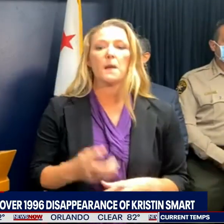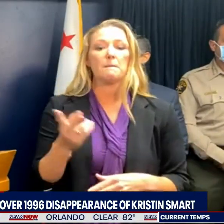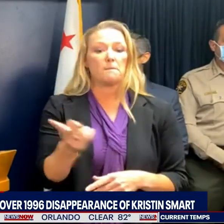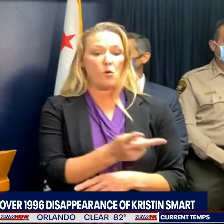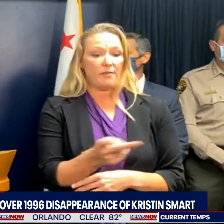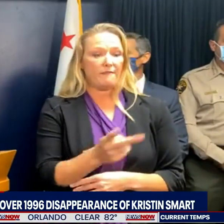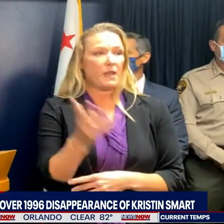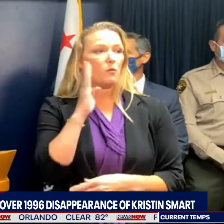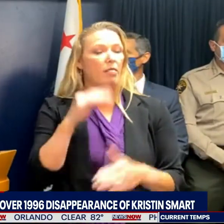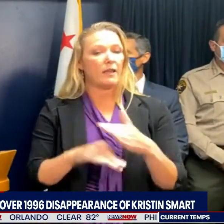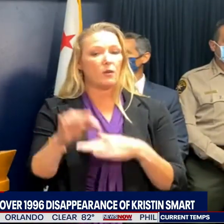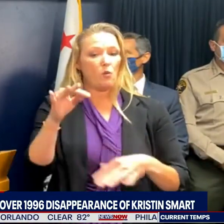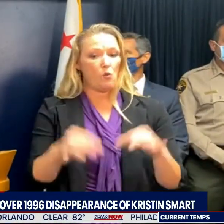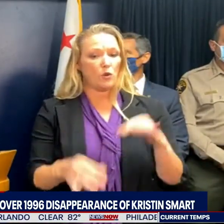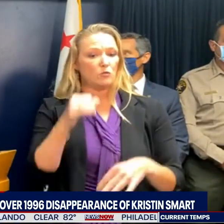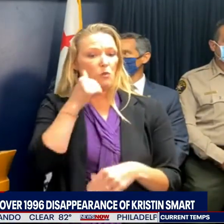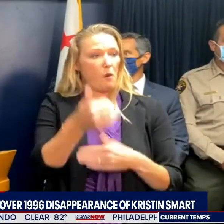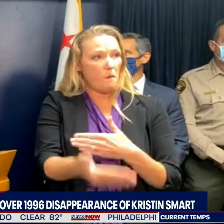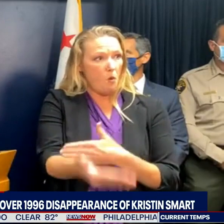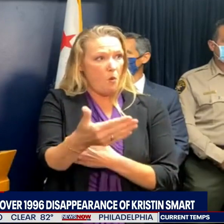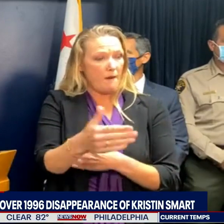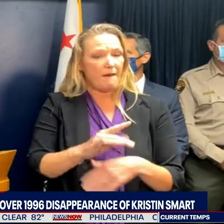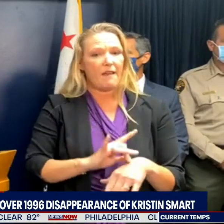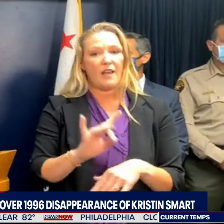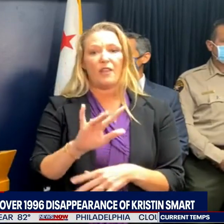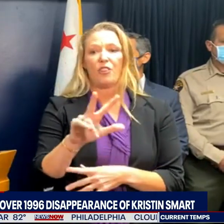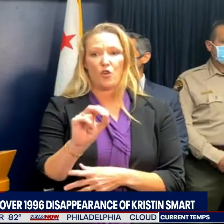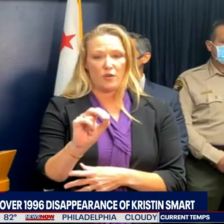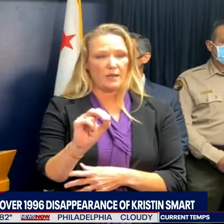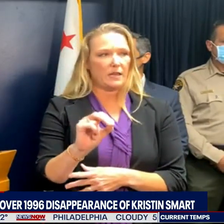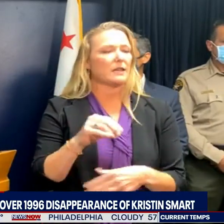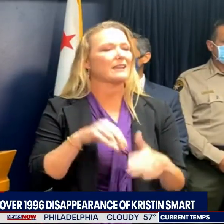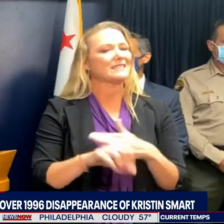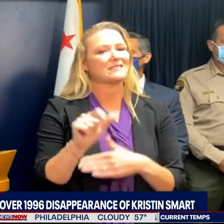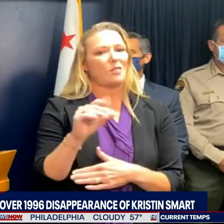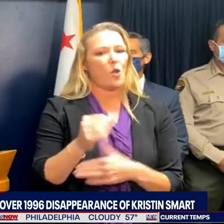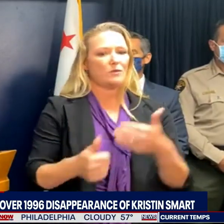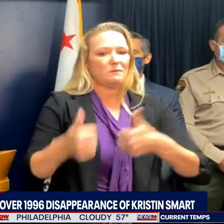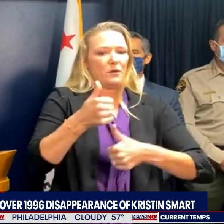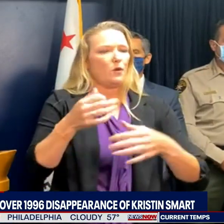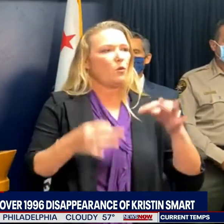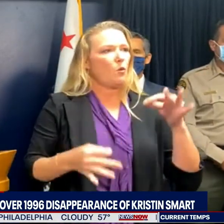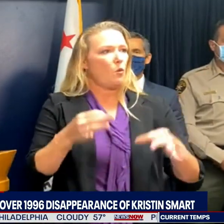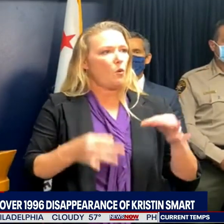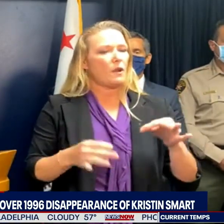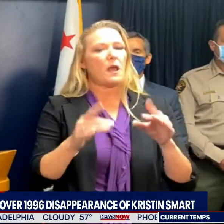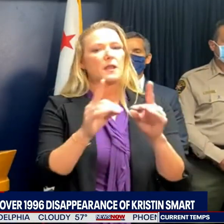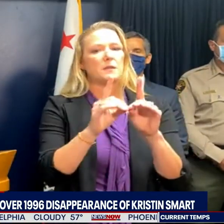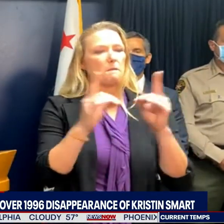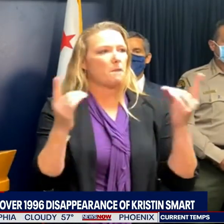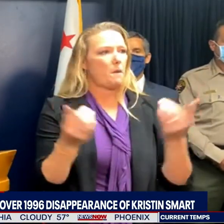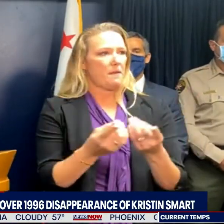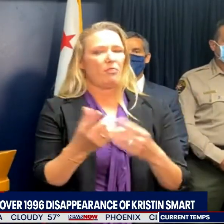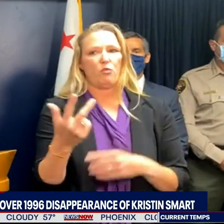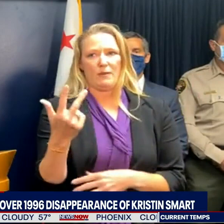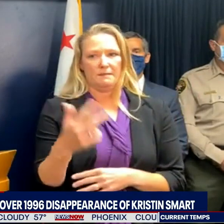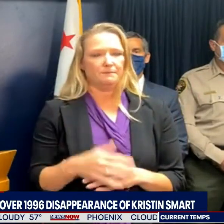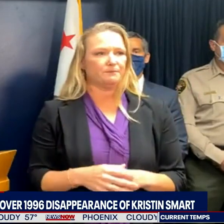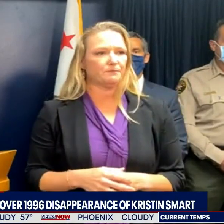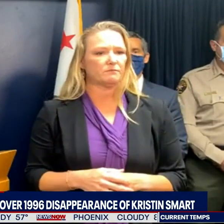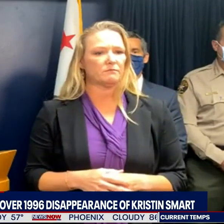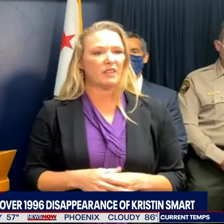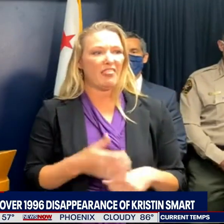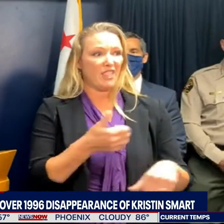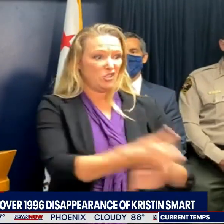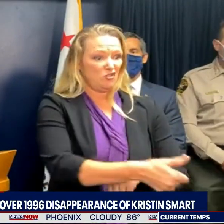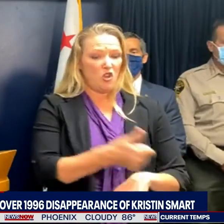morning at 8:30 in the San Luis Obispo County Superior Court, Department 3. These charges mark a